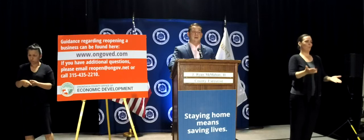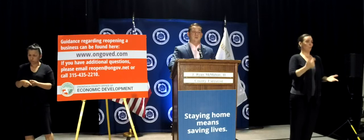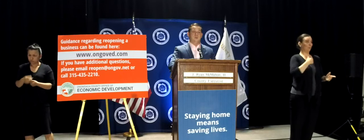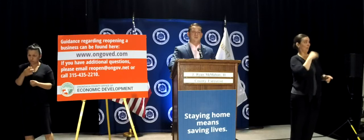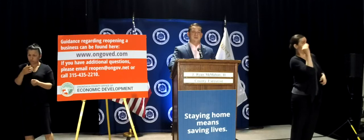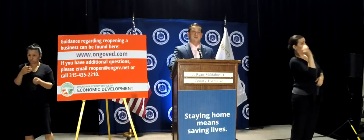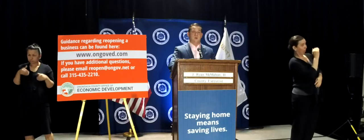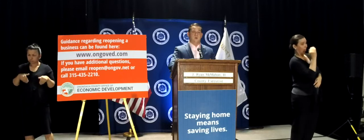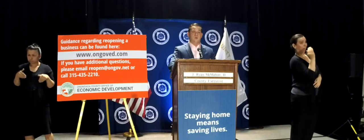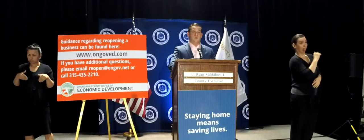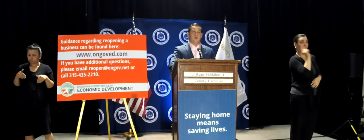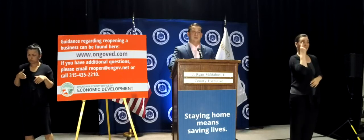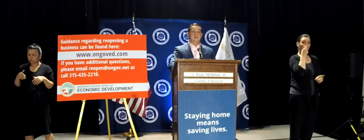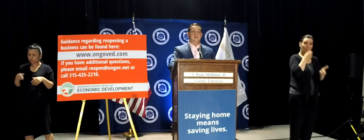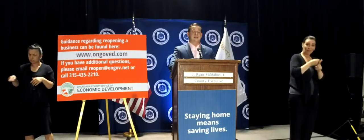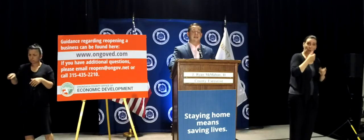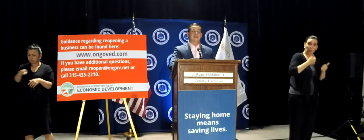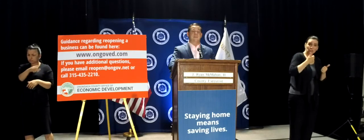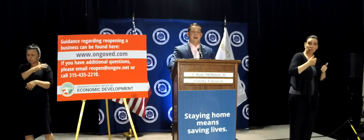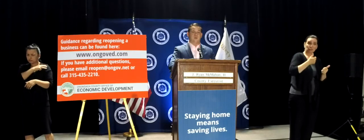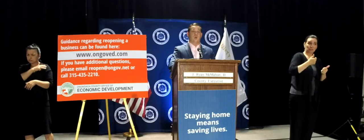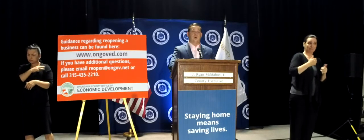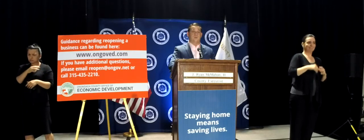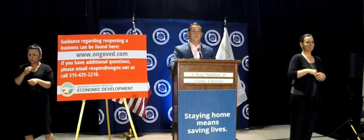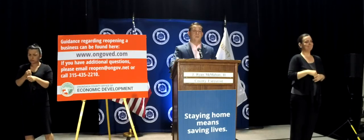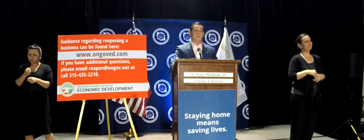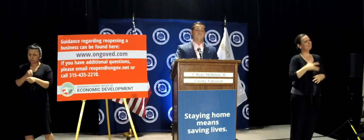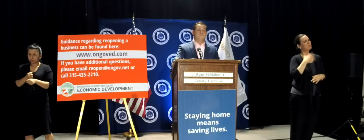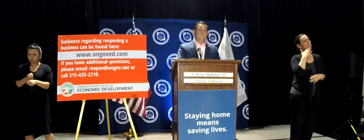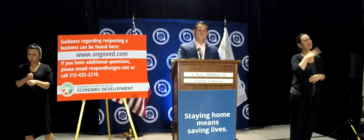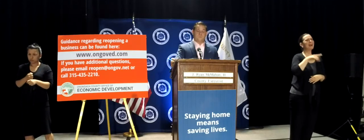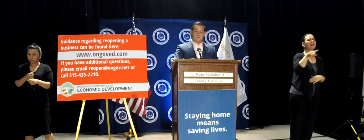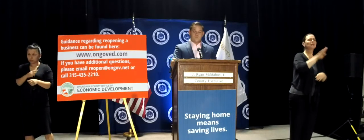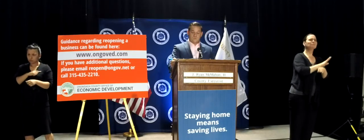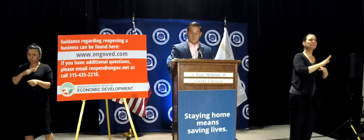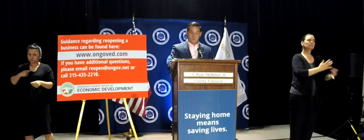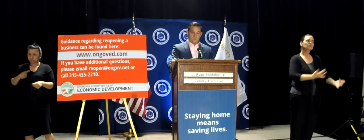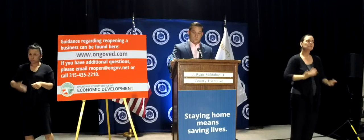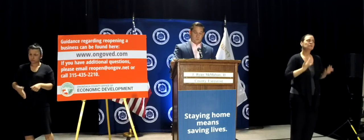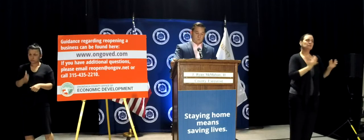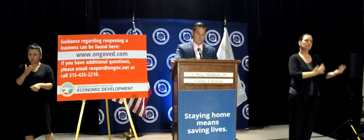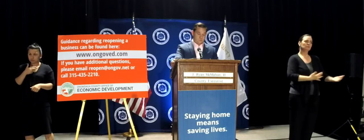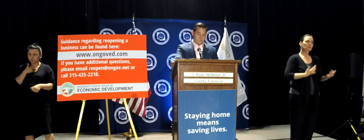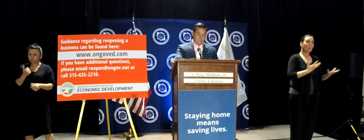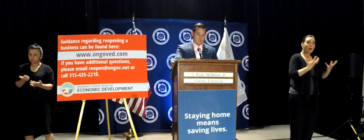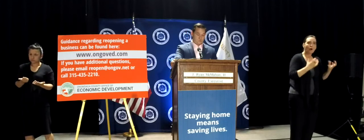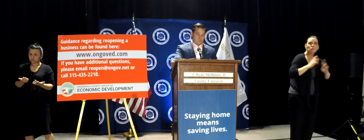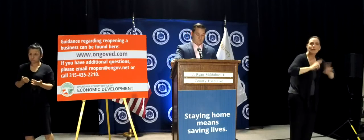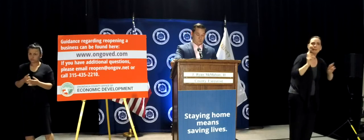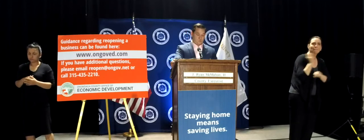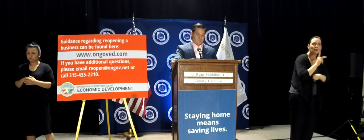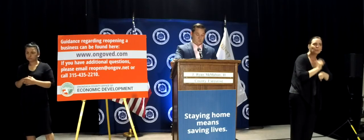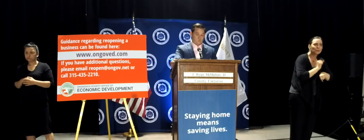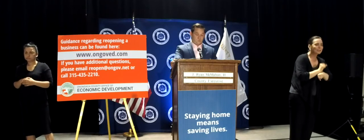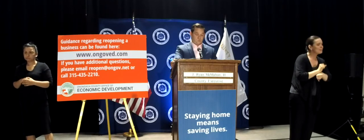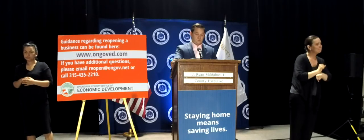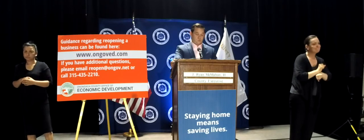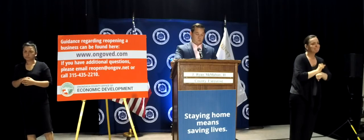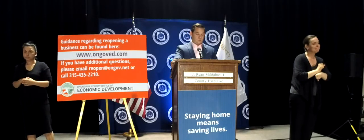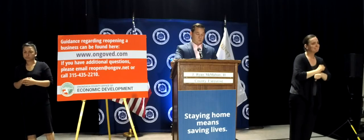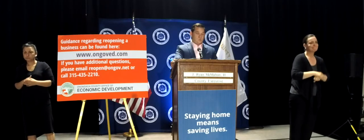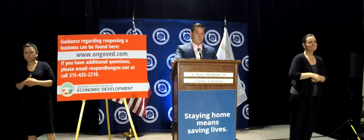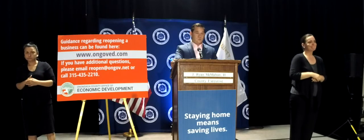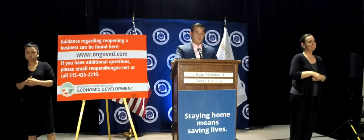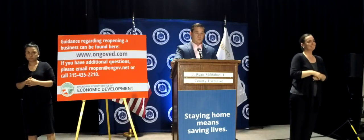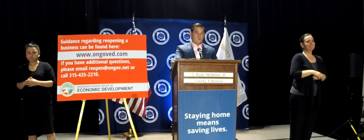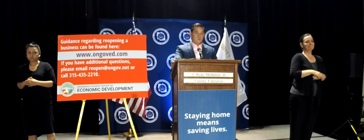bad for these business owners who are they need to get back to work. But in the absence of the governor publicly saying anything about this, you